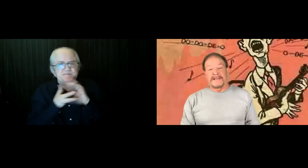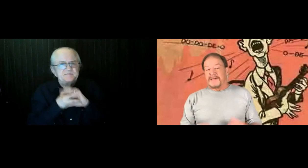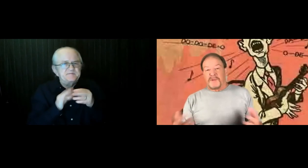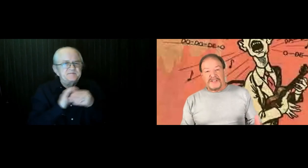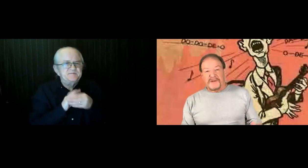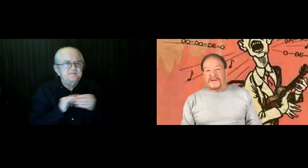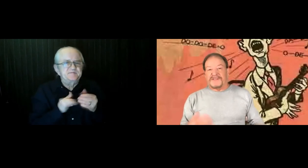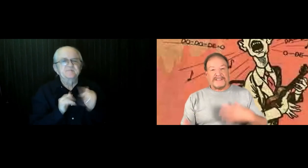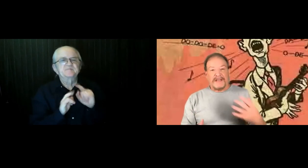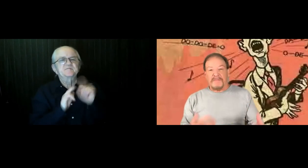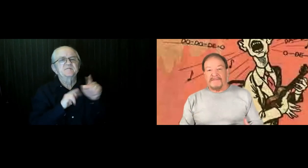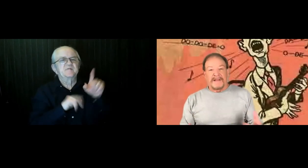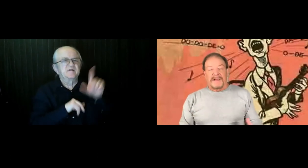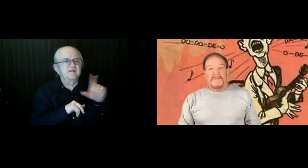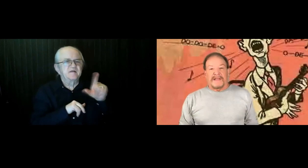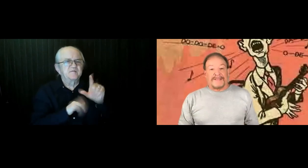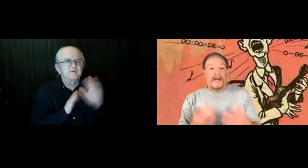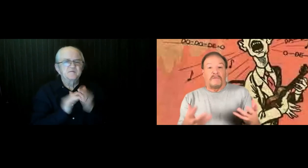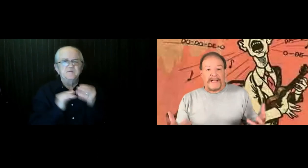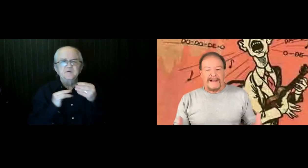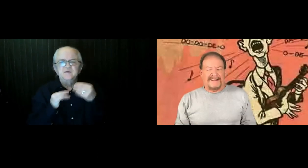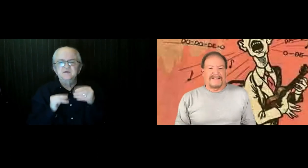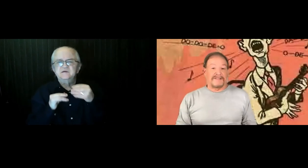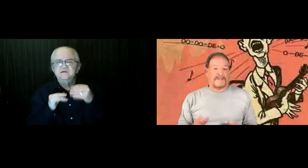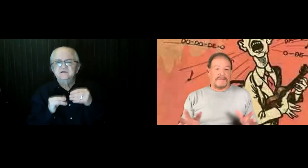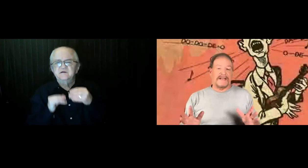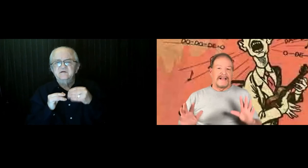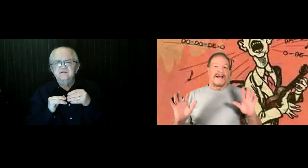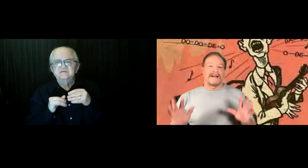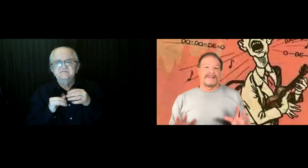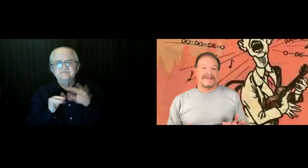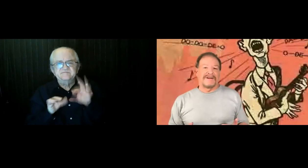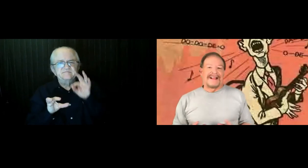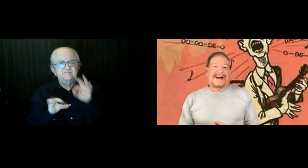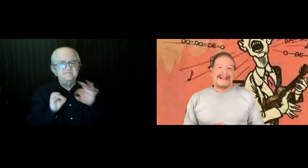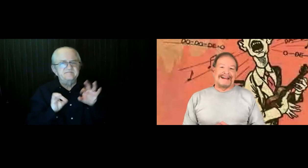libraries, bookstores, just getting my tongue wet, so to speak.